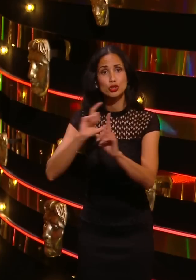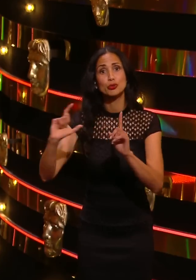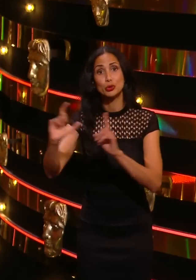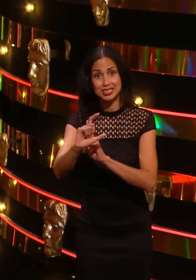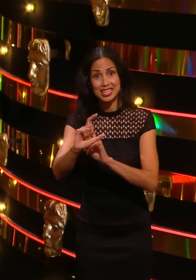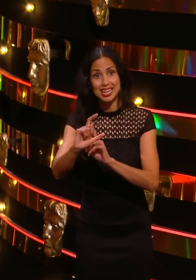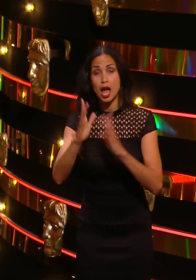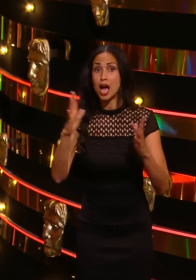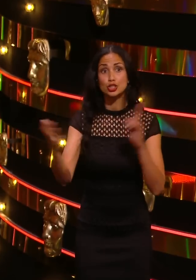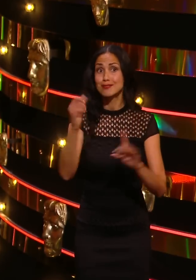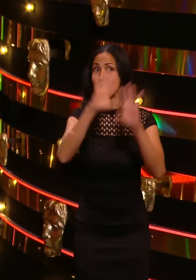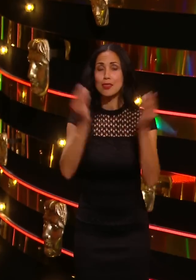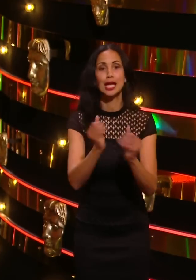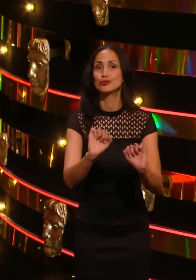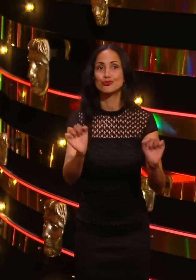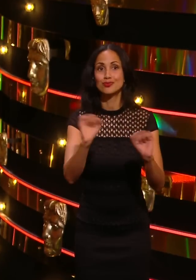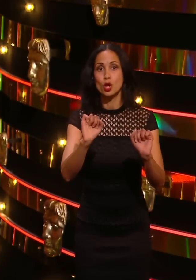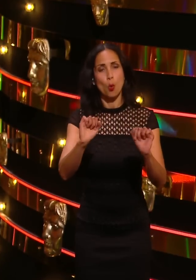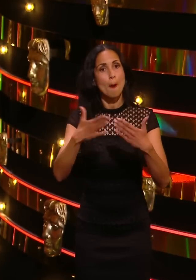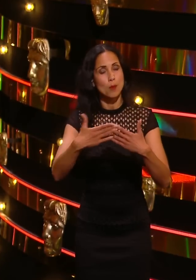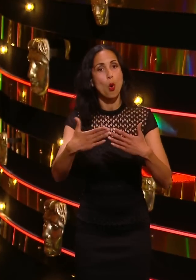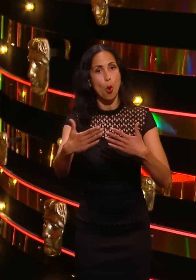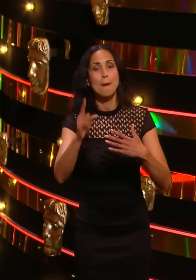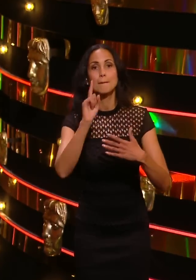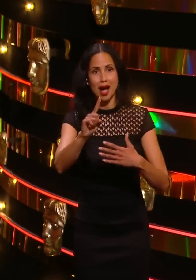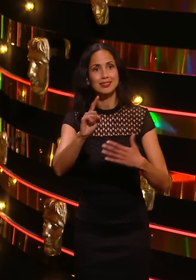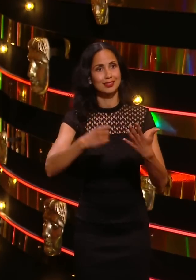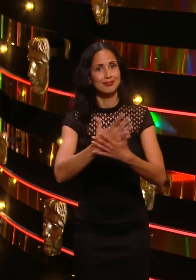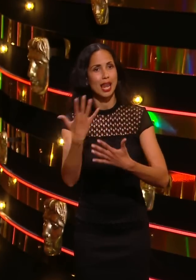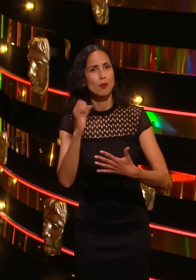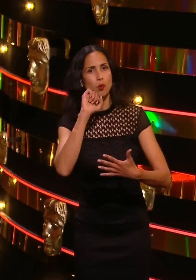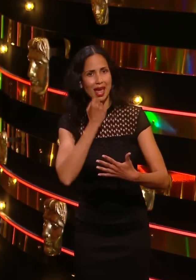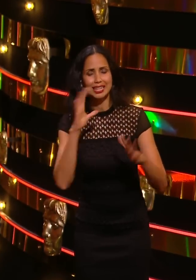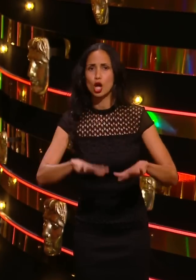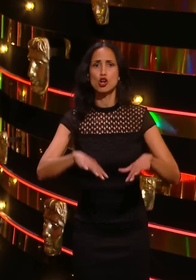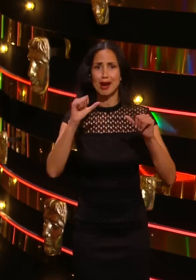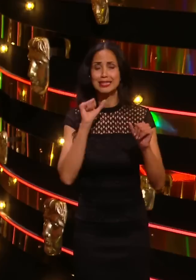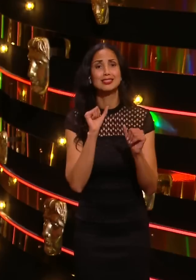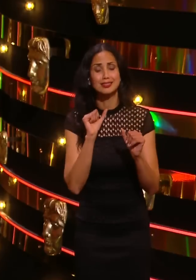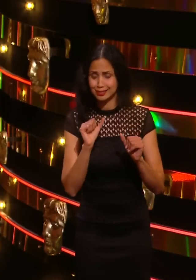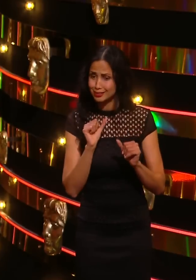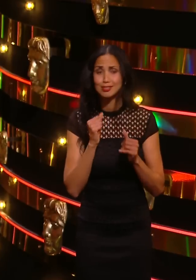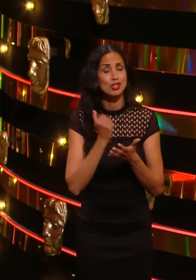still got a long way to go, but it's such a great start. It's better, it's just,